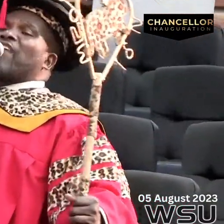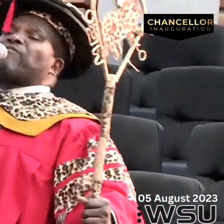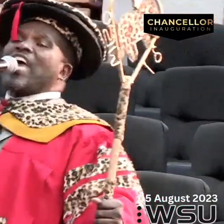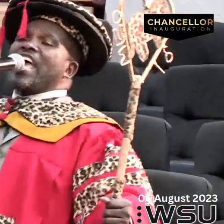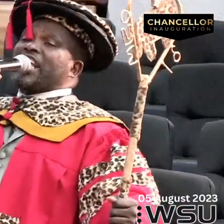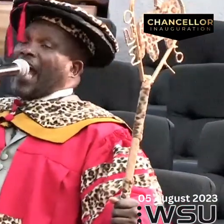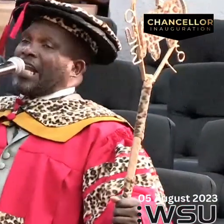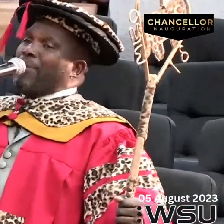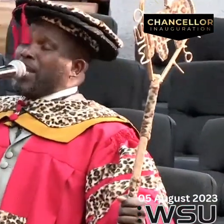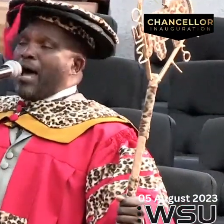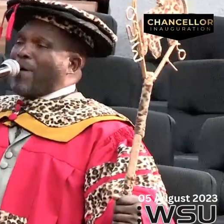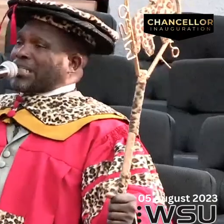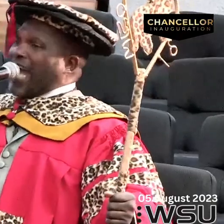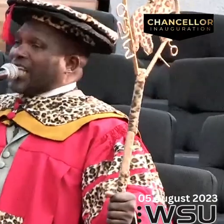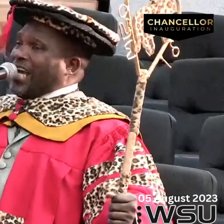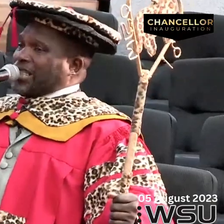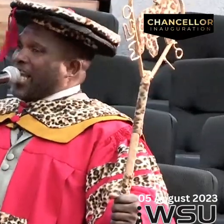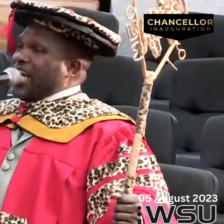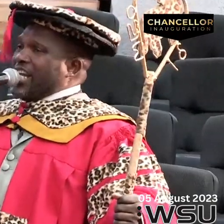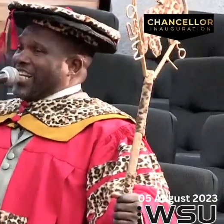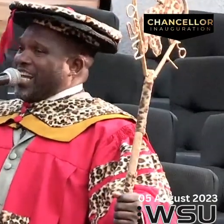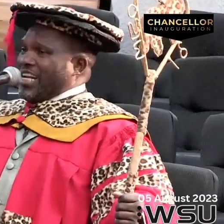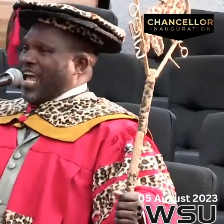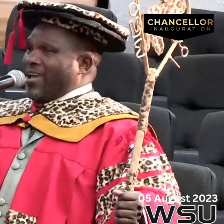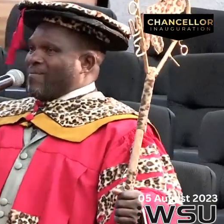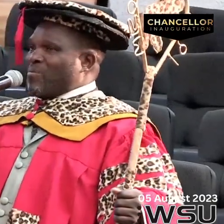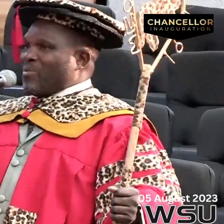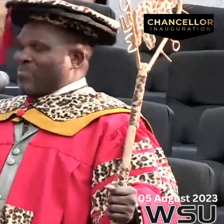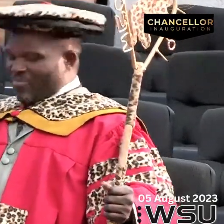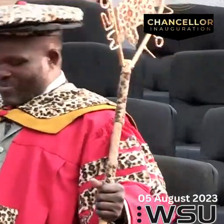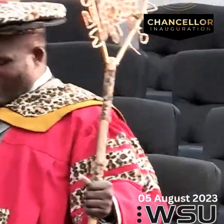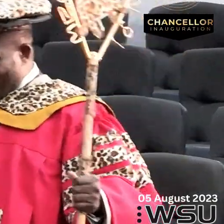Ite yafika le mine besikhathe silindile.